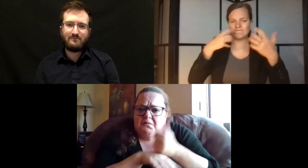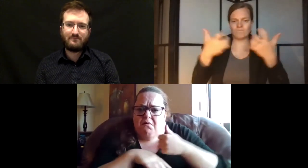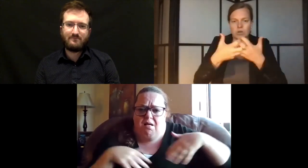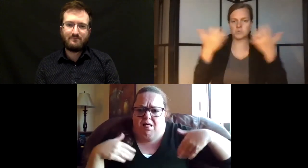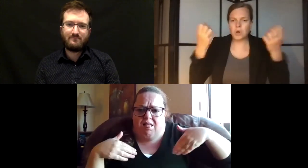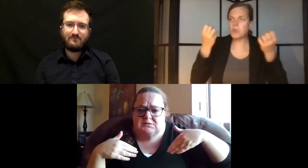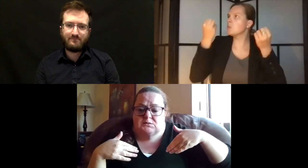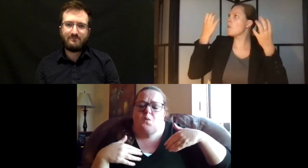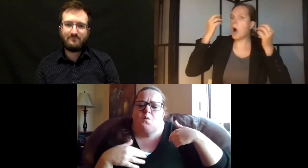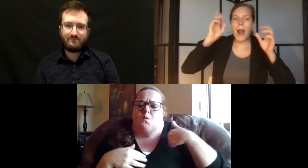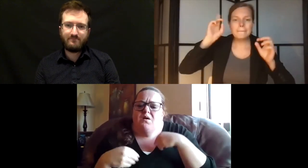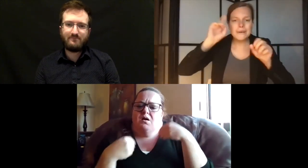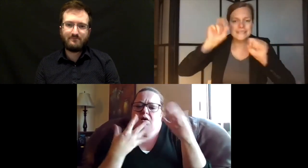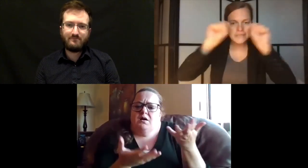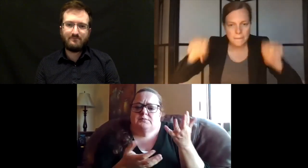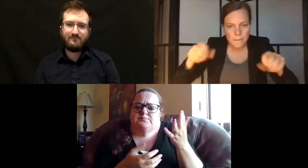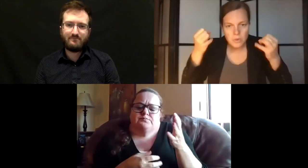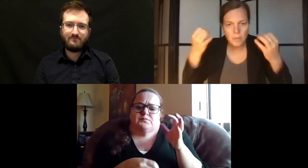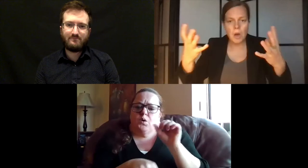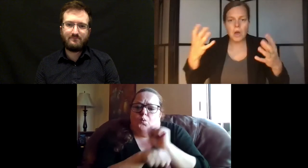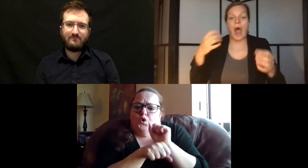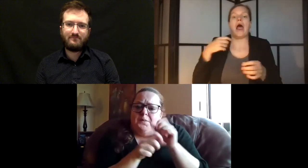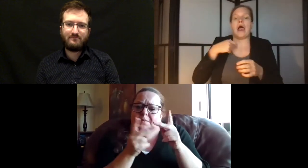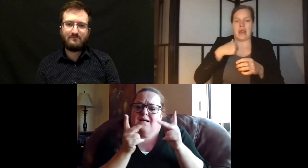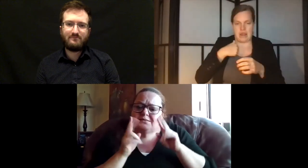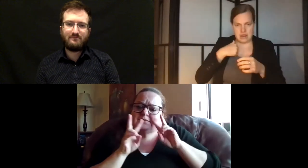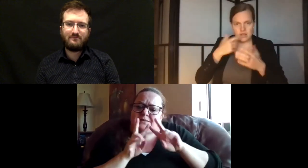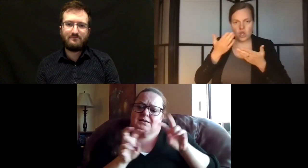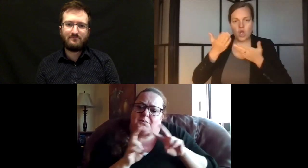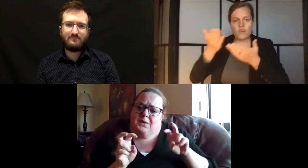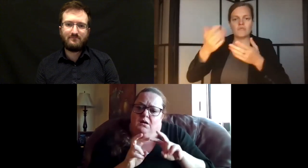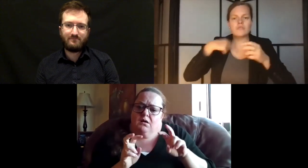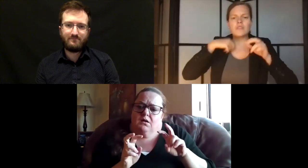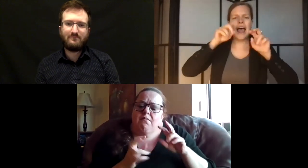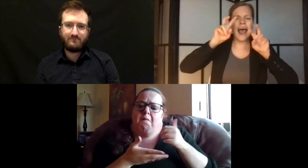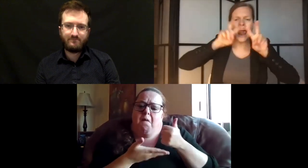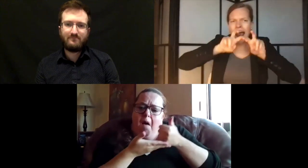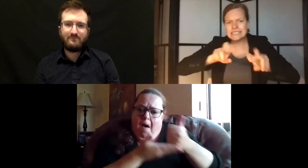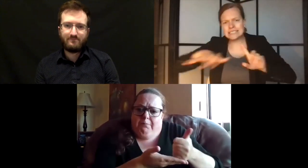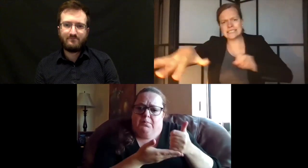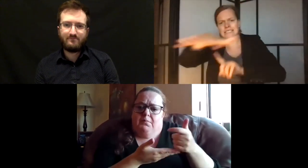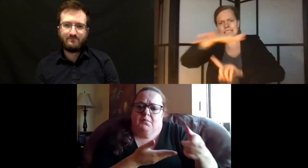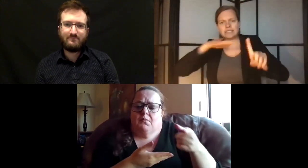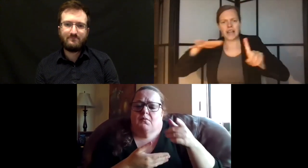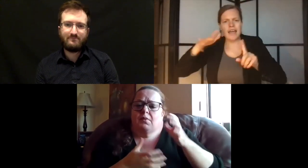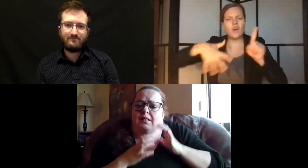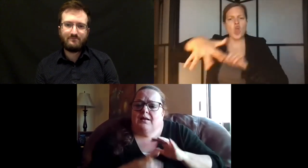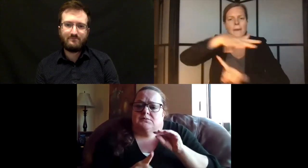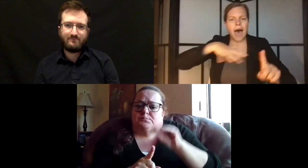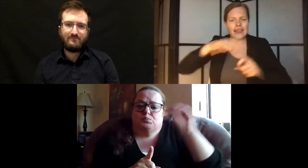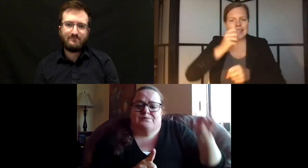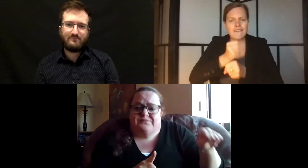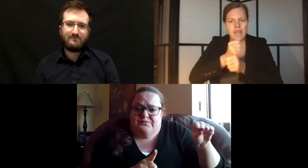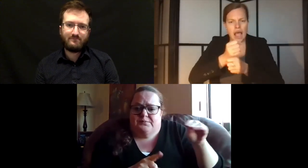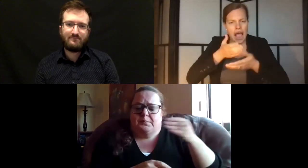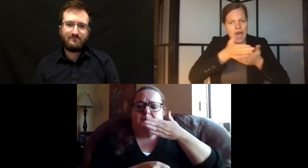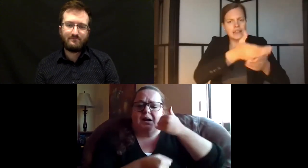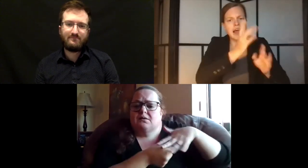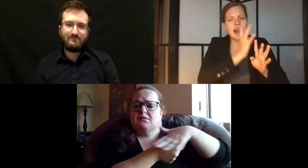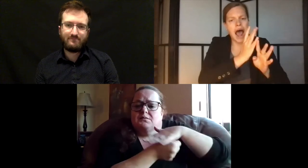distracted environment. There hasn't been any visual alerts set up yet for getting their attention. And